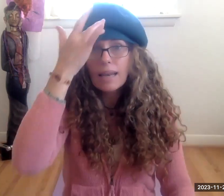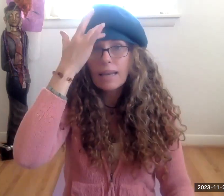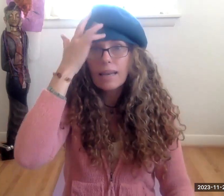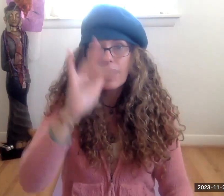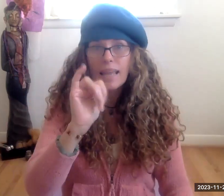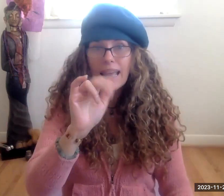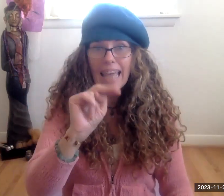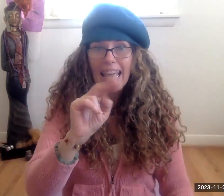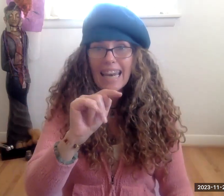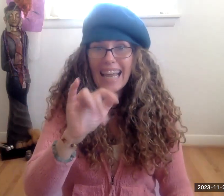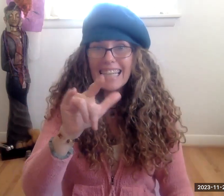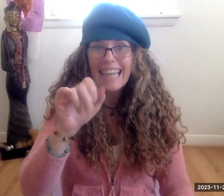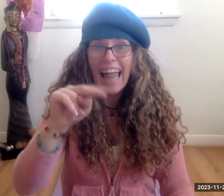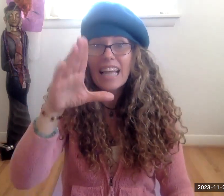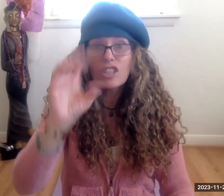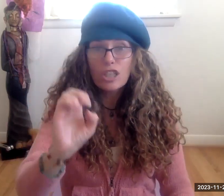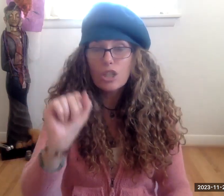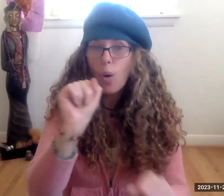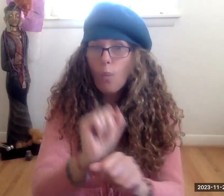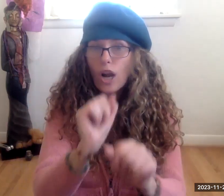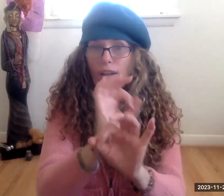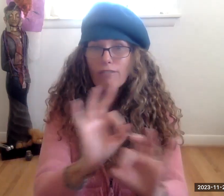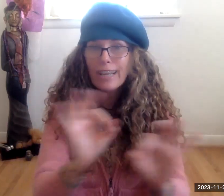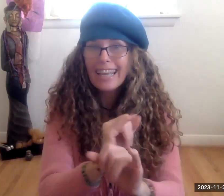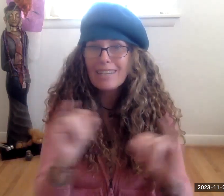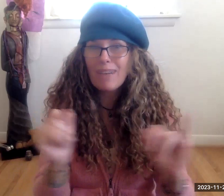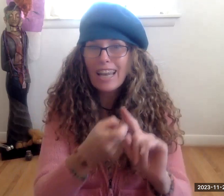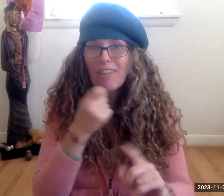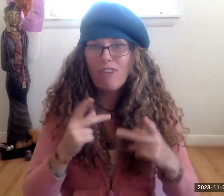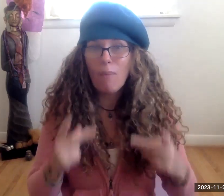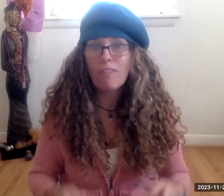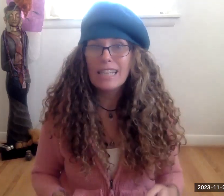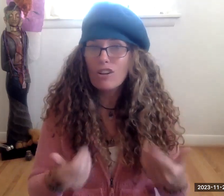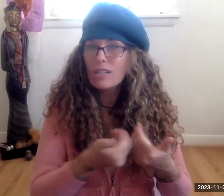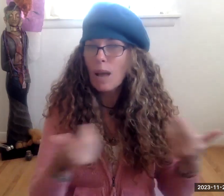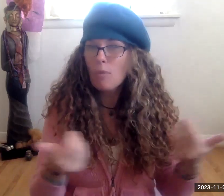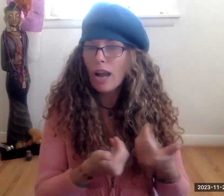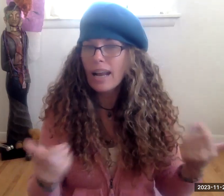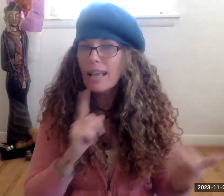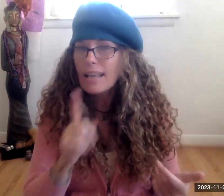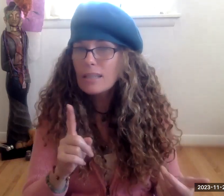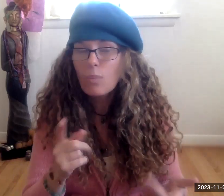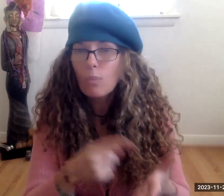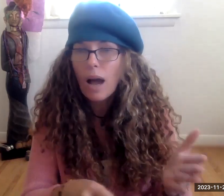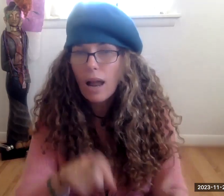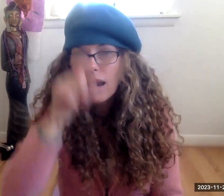intelligence, working freely and independently from physical means, is